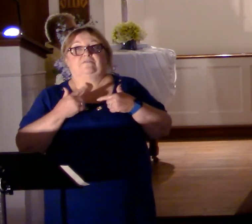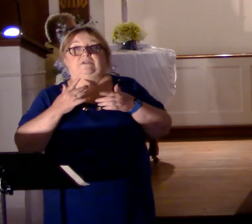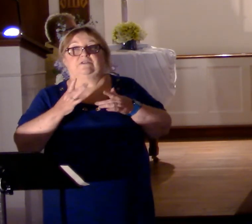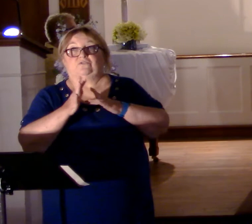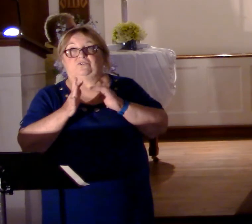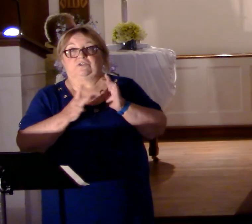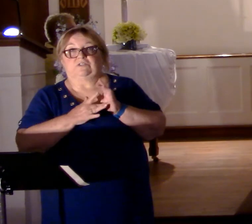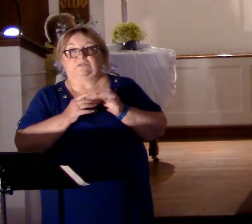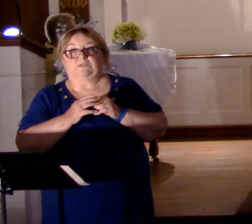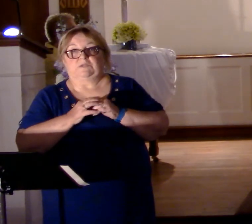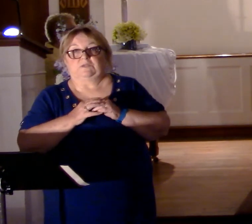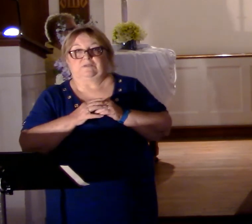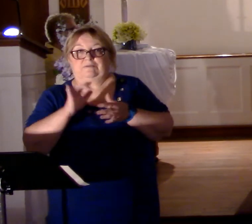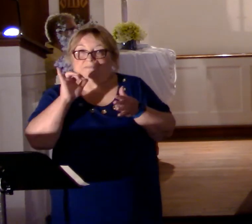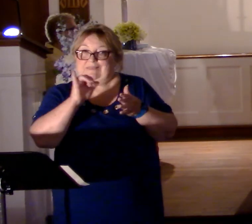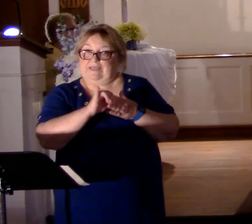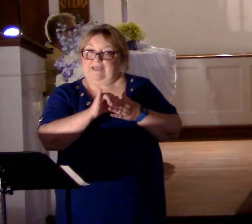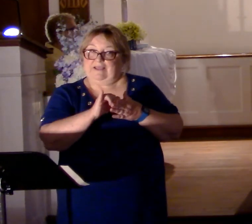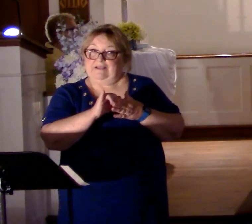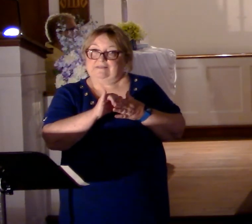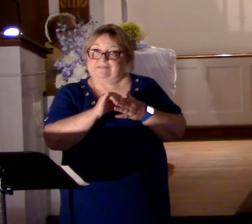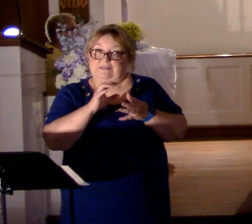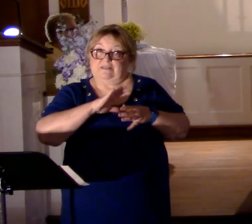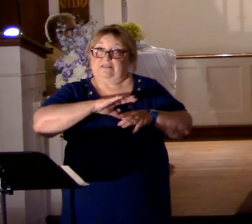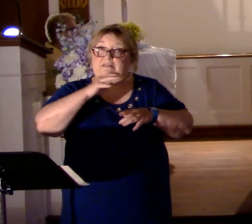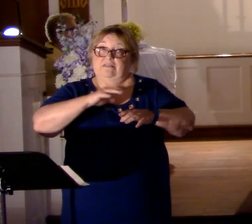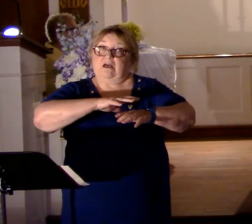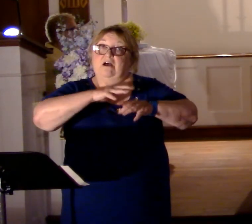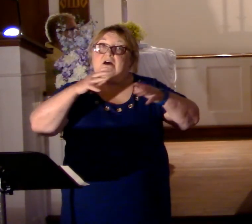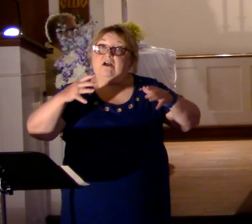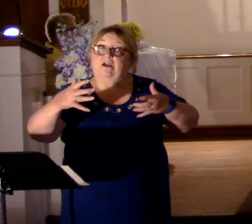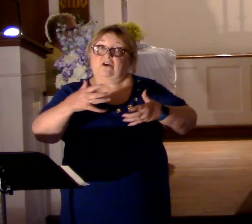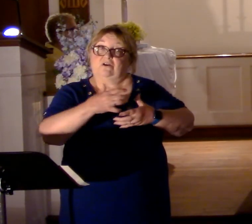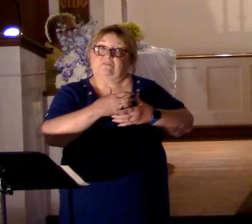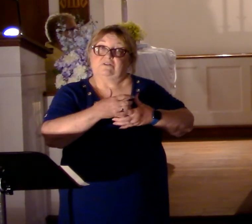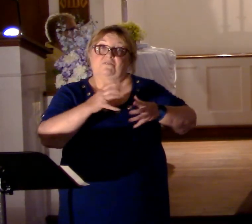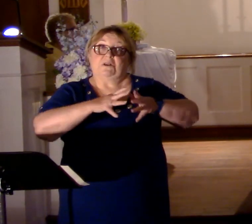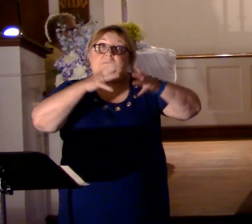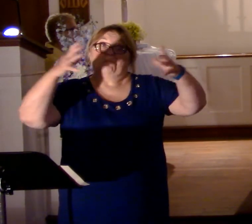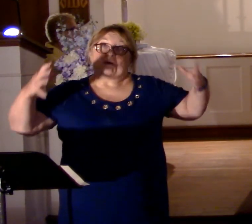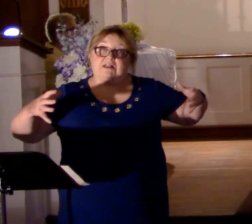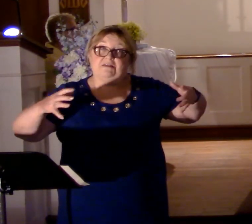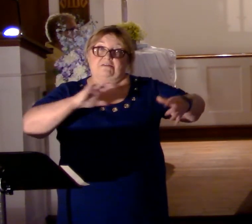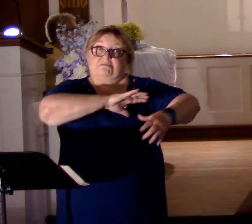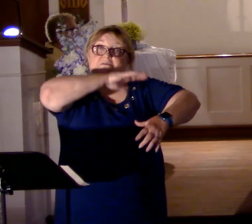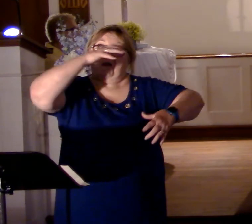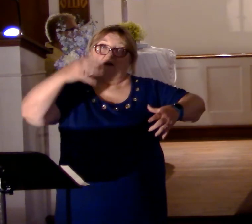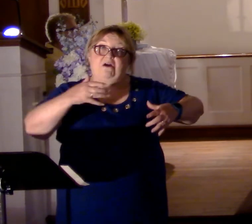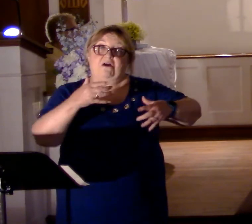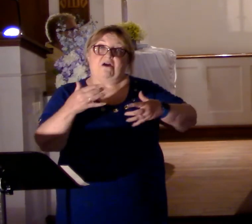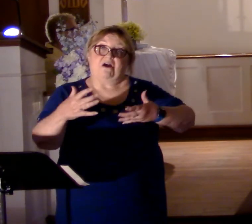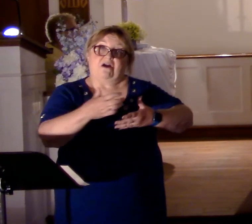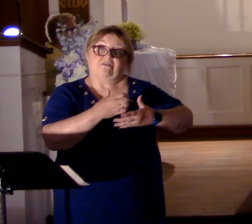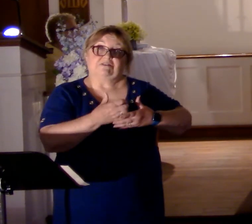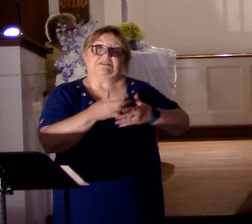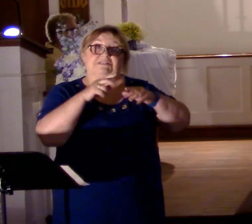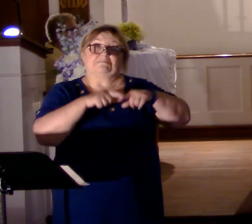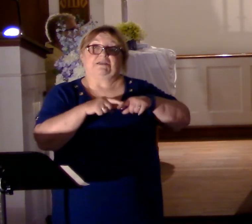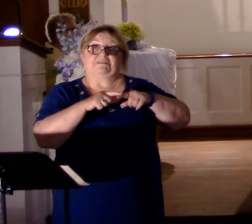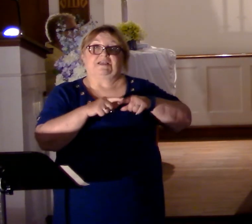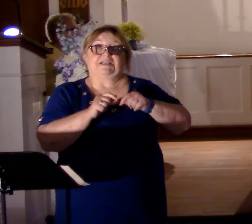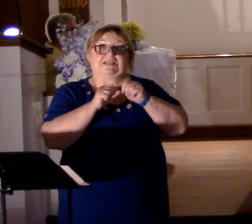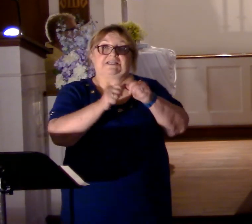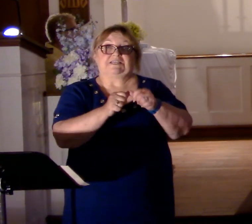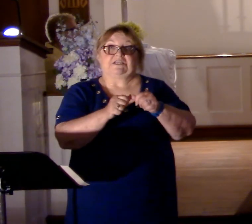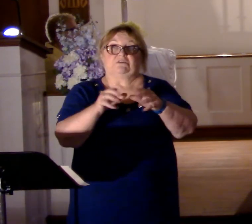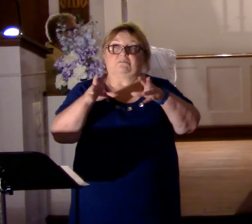Jesus. But that's just for harvest. For an abundant harvest, it depends on a